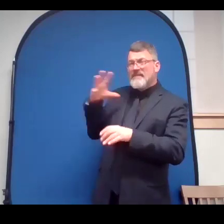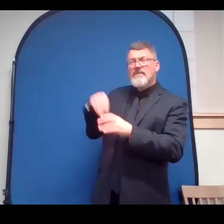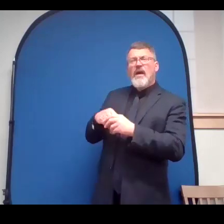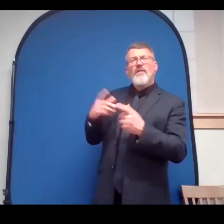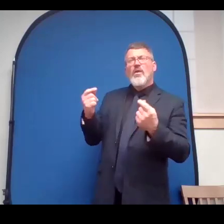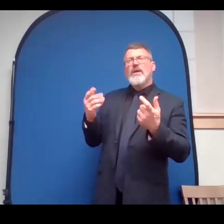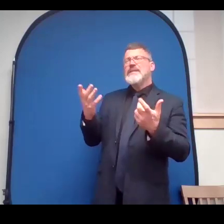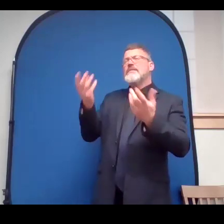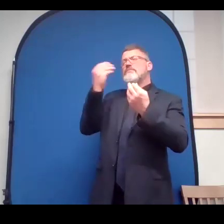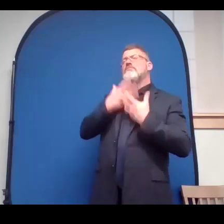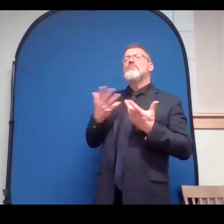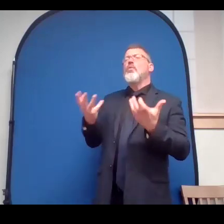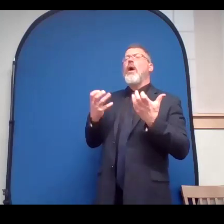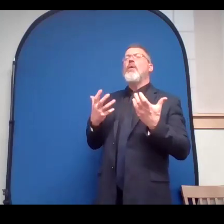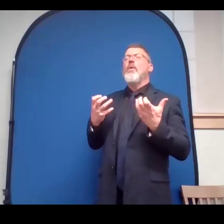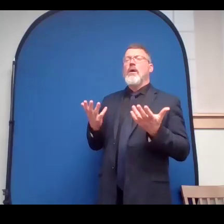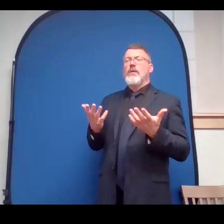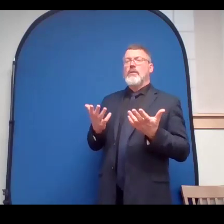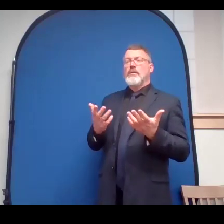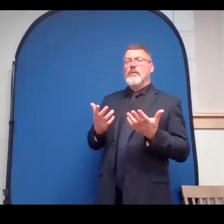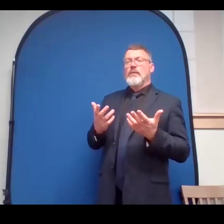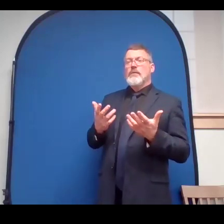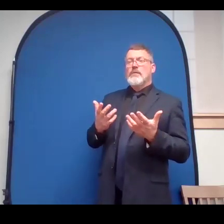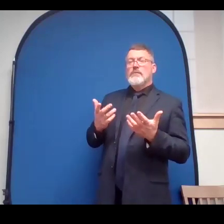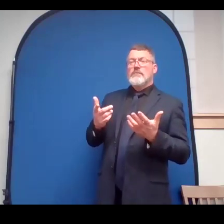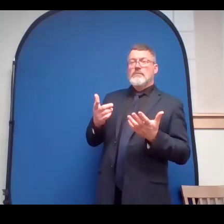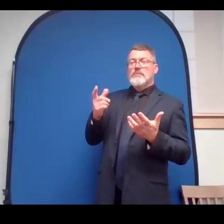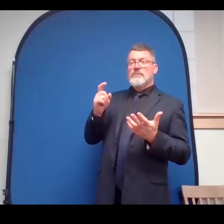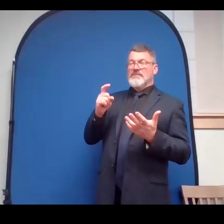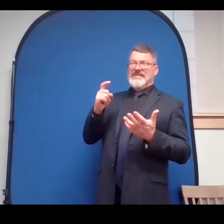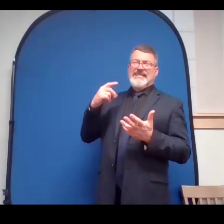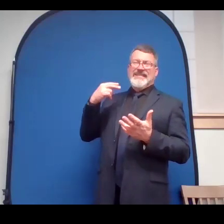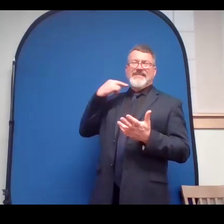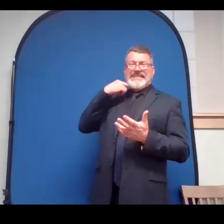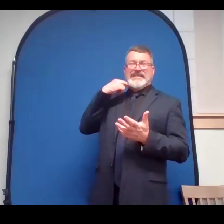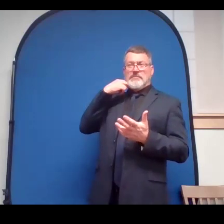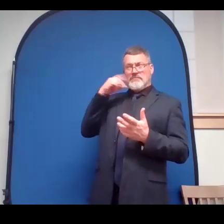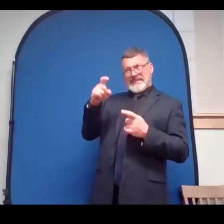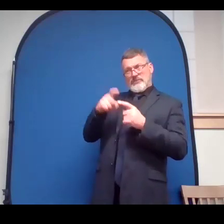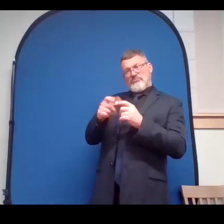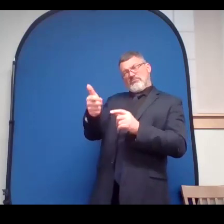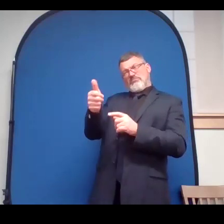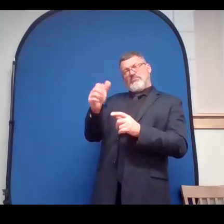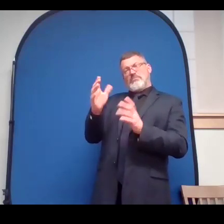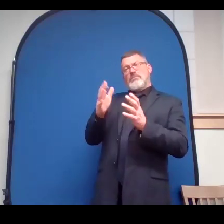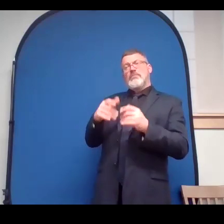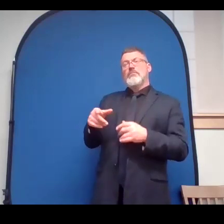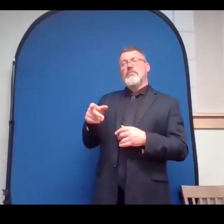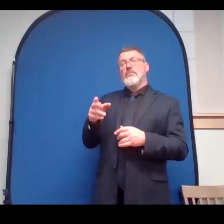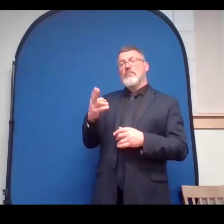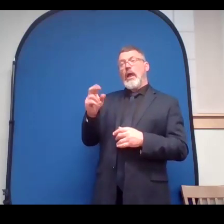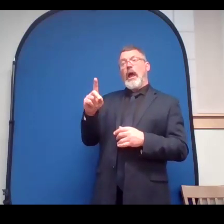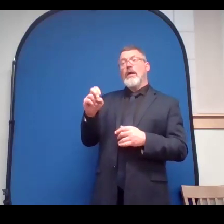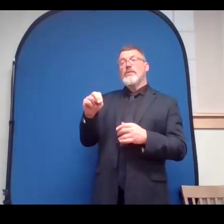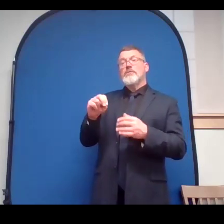I needed essentially a complainant, you know, a victim to kind of talk to me about what was being heard. And since he wasn't providing much more details and neither was Sergeant Card